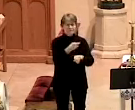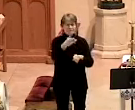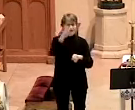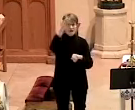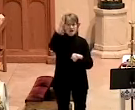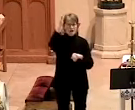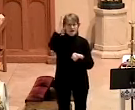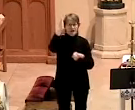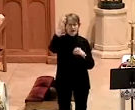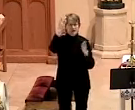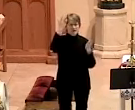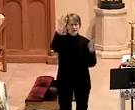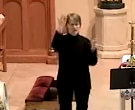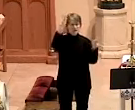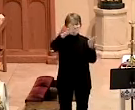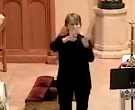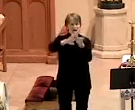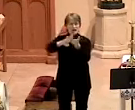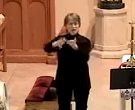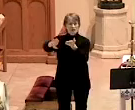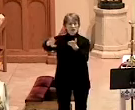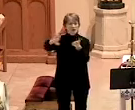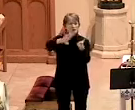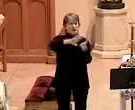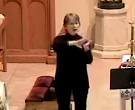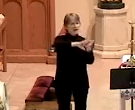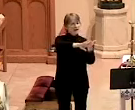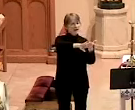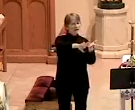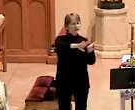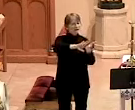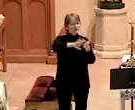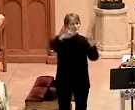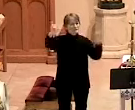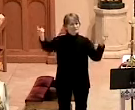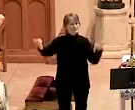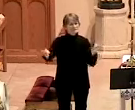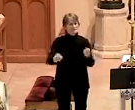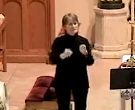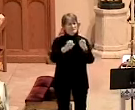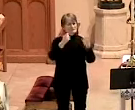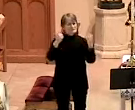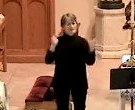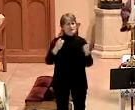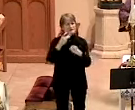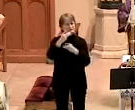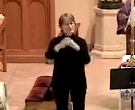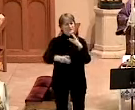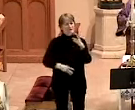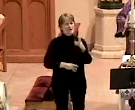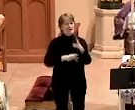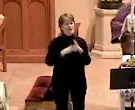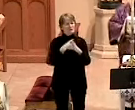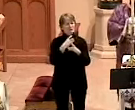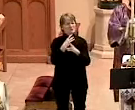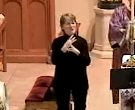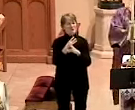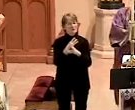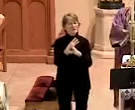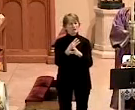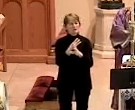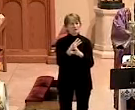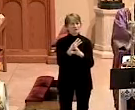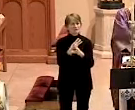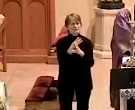Lamb of God, you take away the sins of the